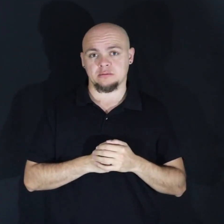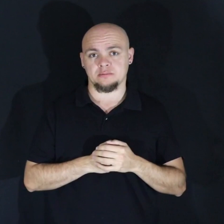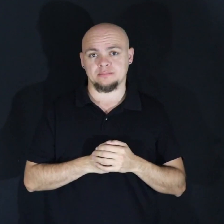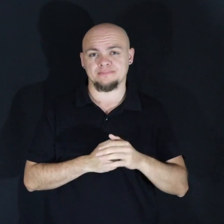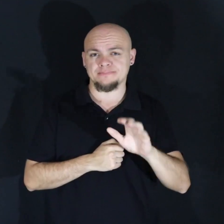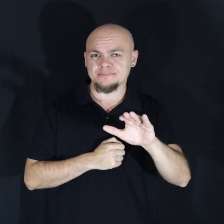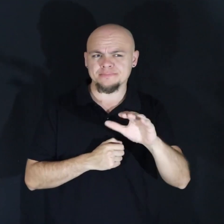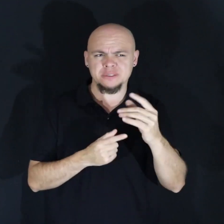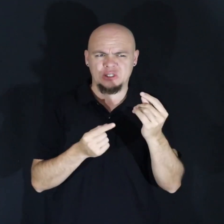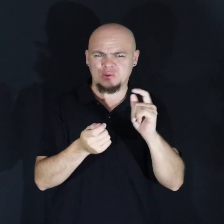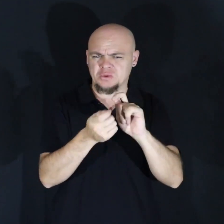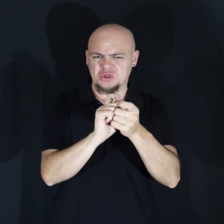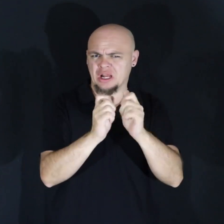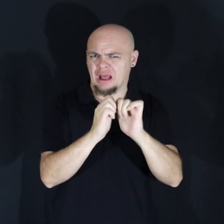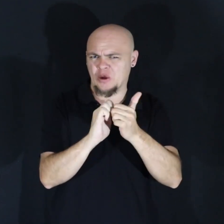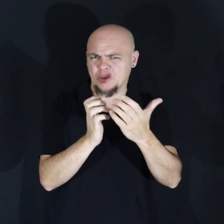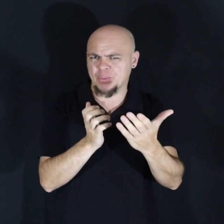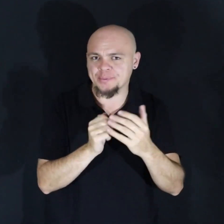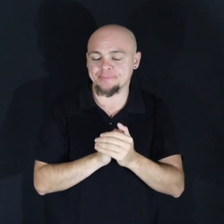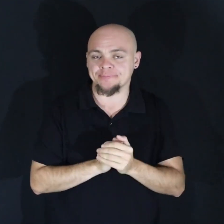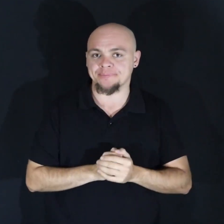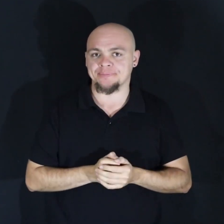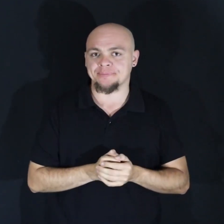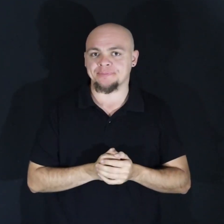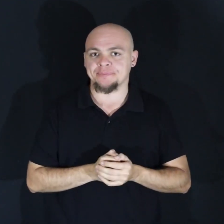So what do we do to change it?